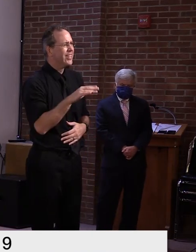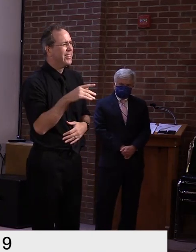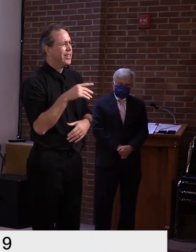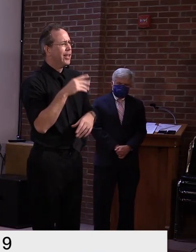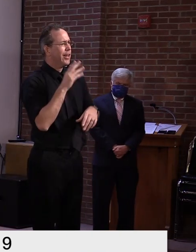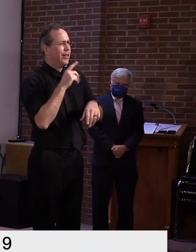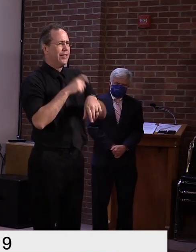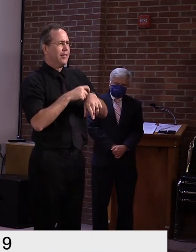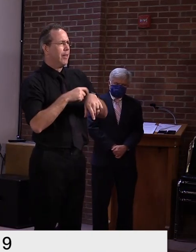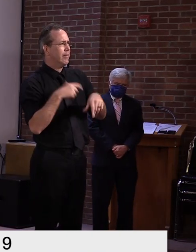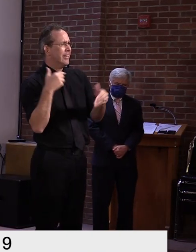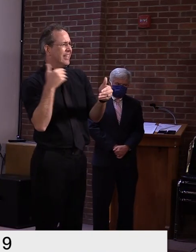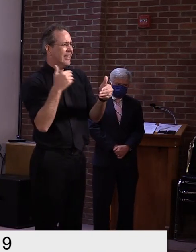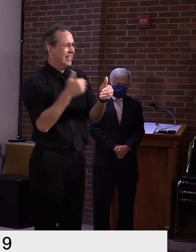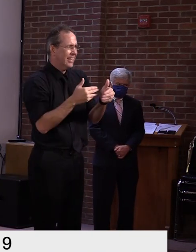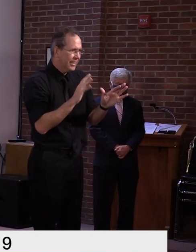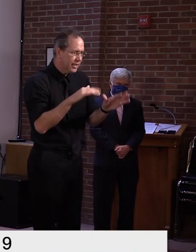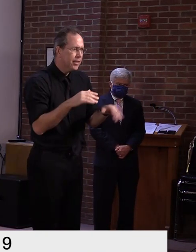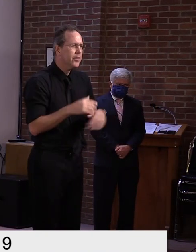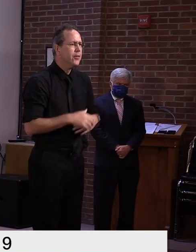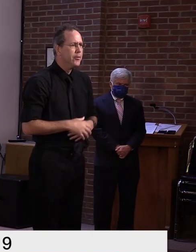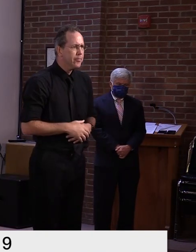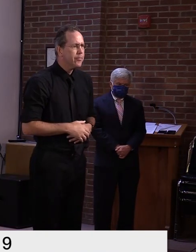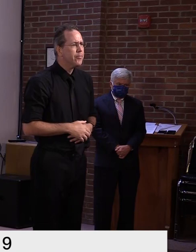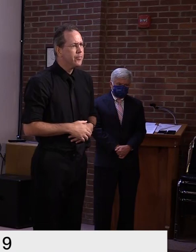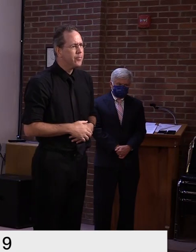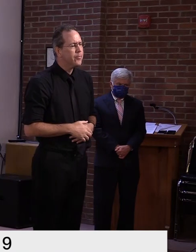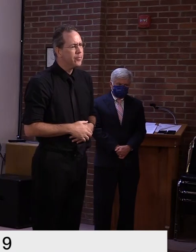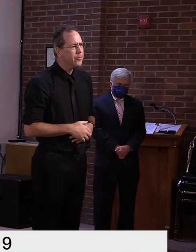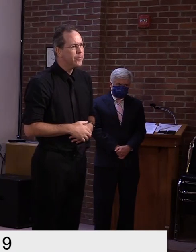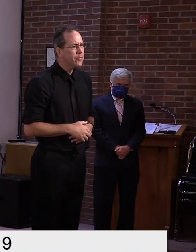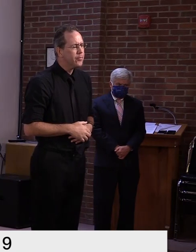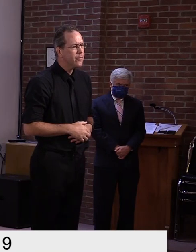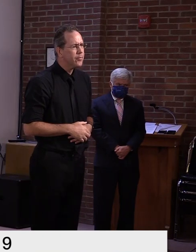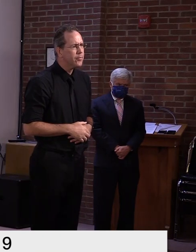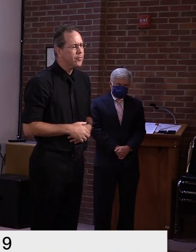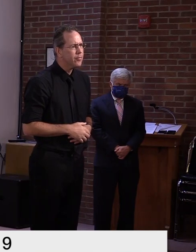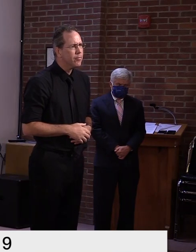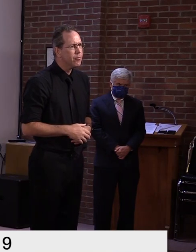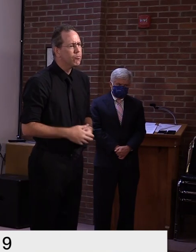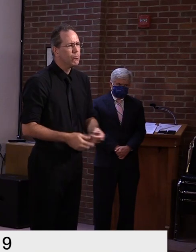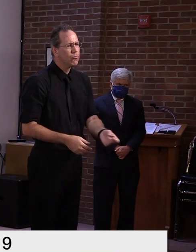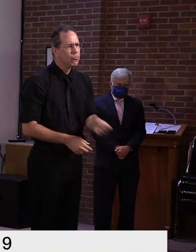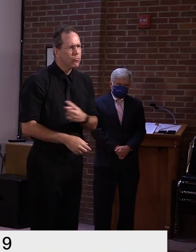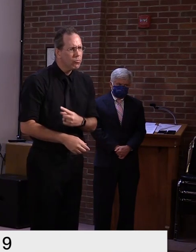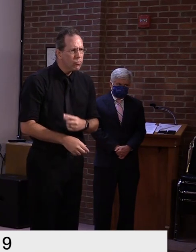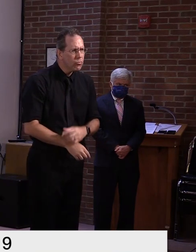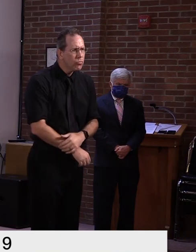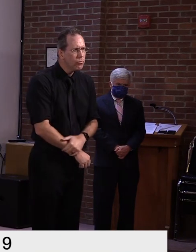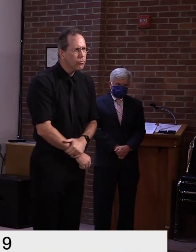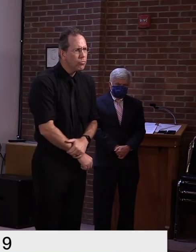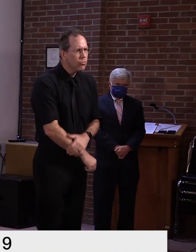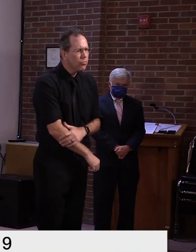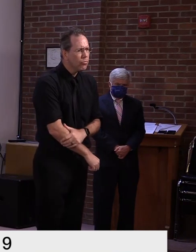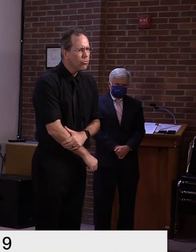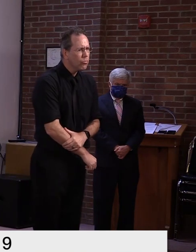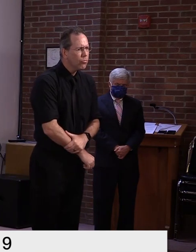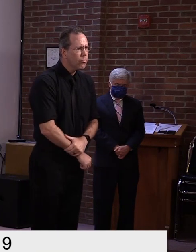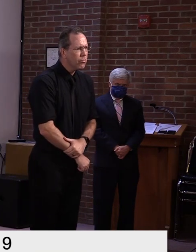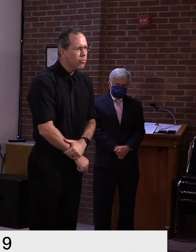Last night, I attended a meeting in the town of Richford about some serious decreases in peacefulness within the